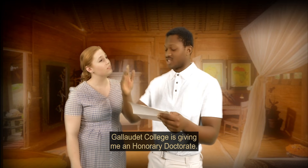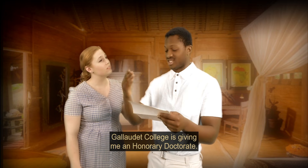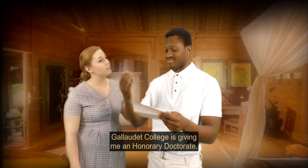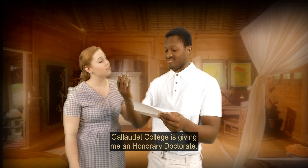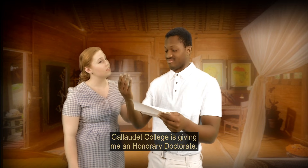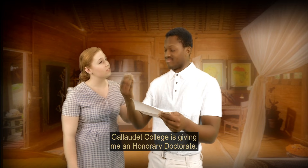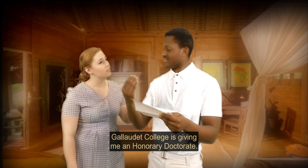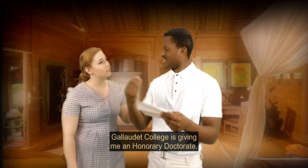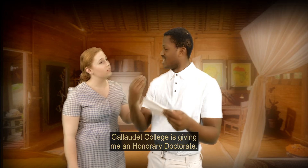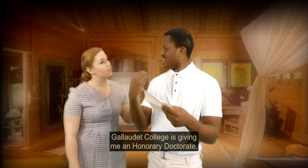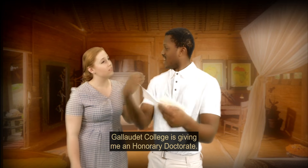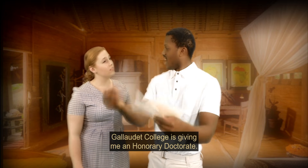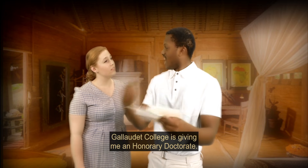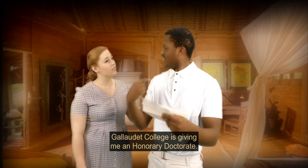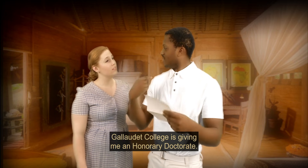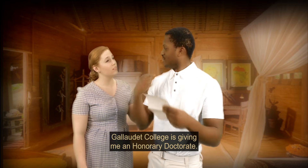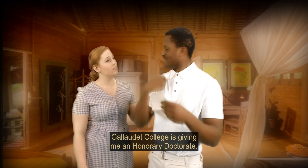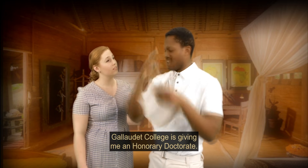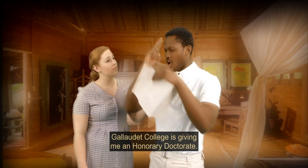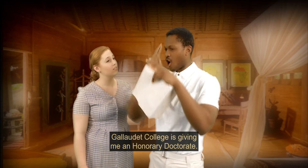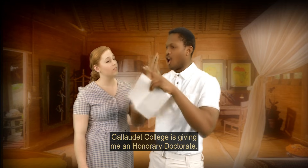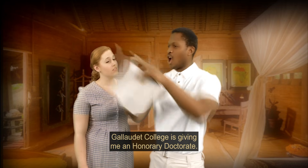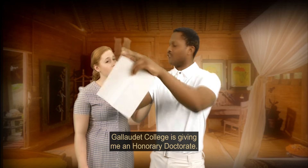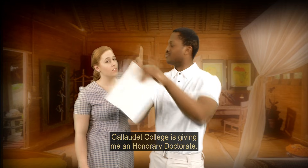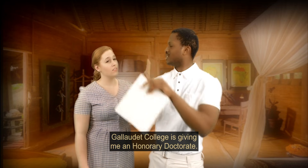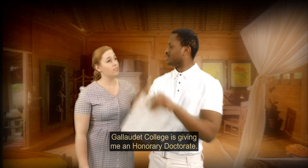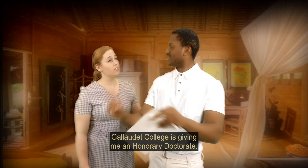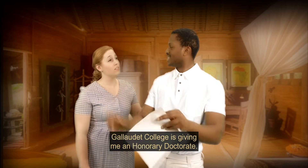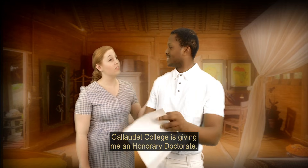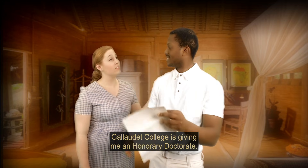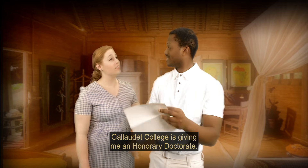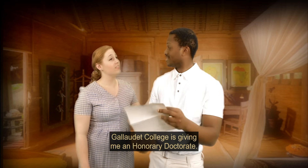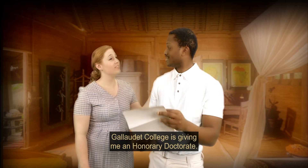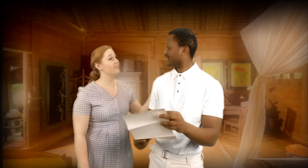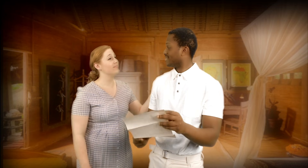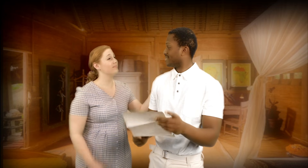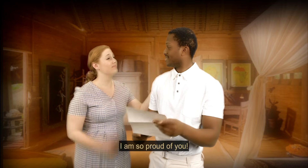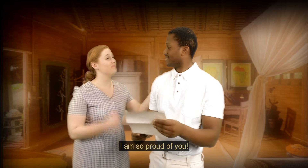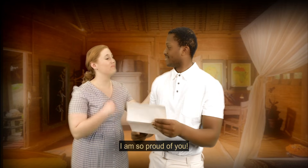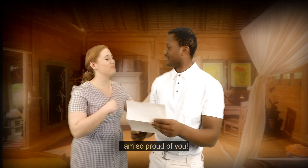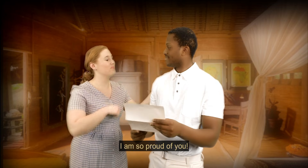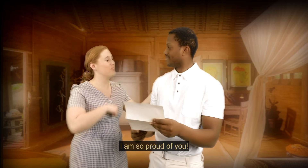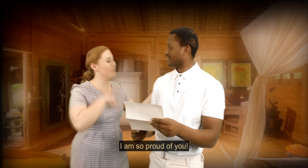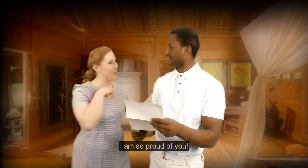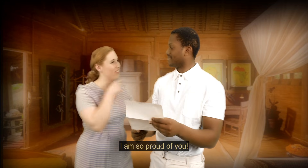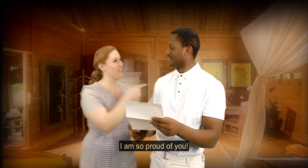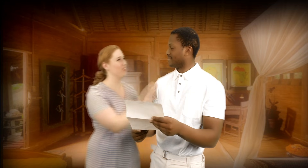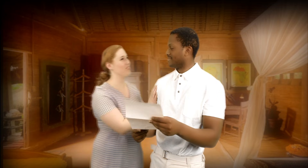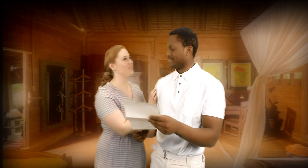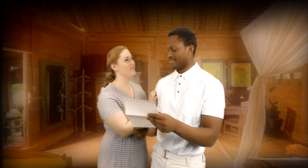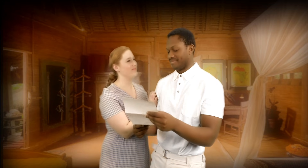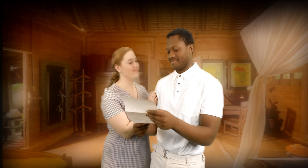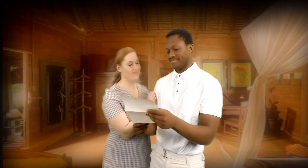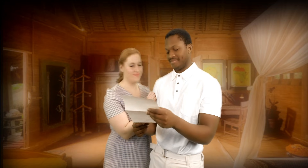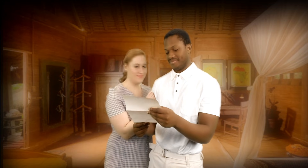Gallaudet College is giving me an honorary doctorate. Oh, I'm so proud of you.